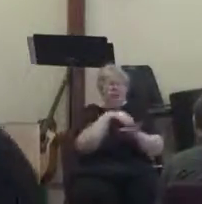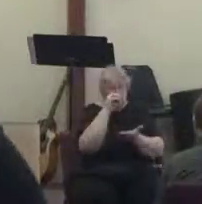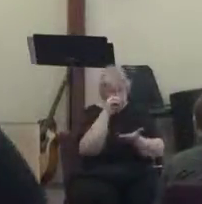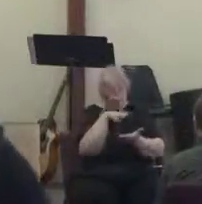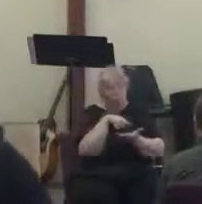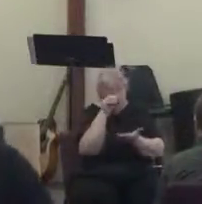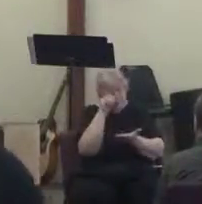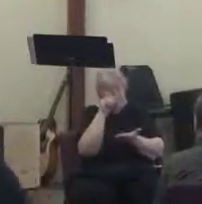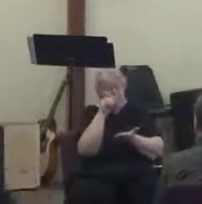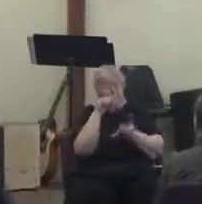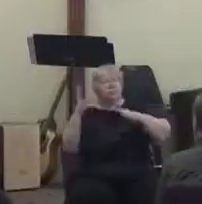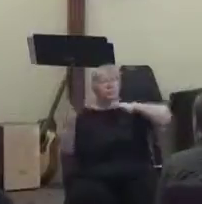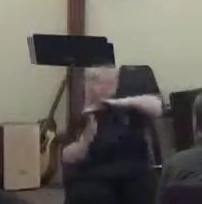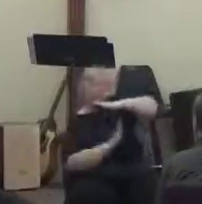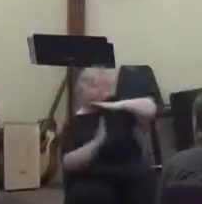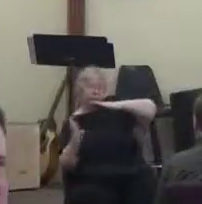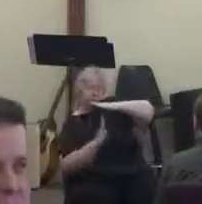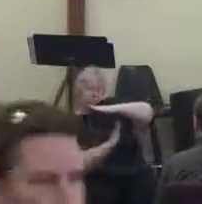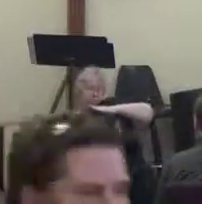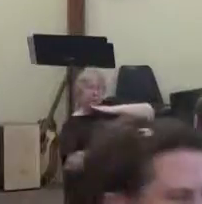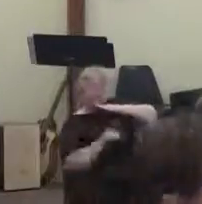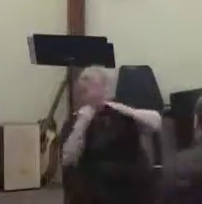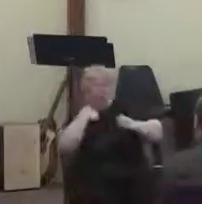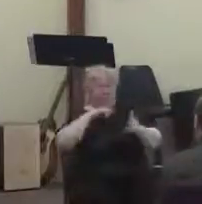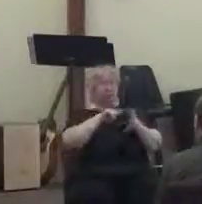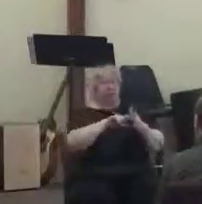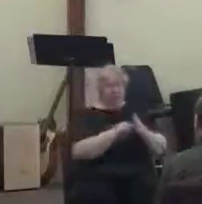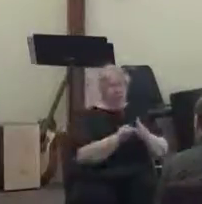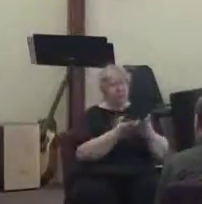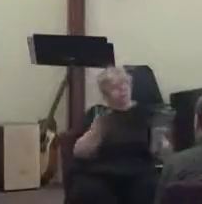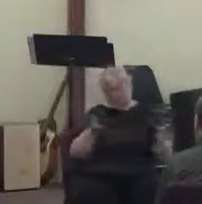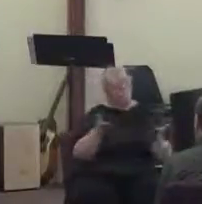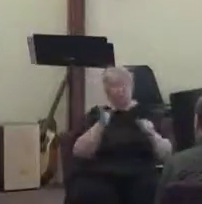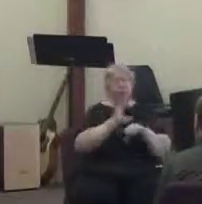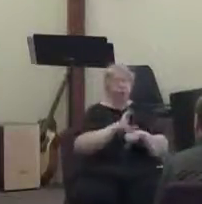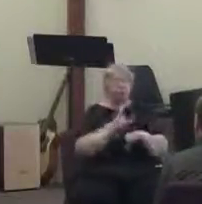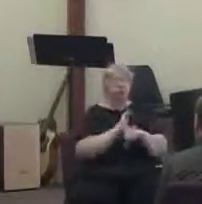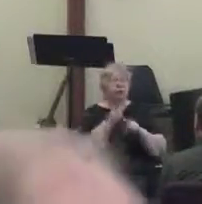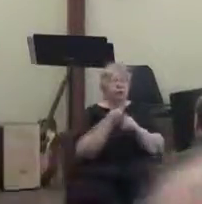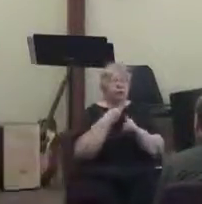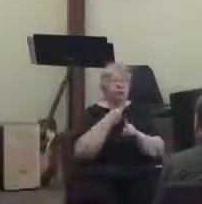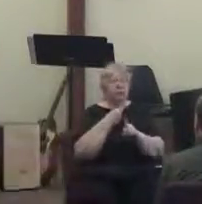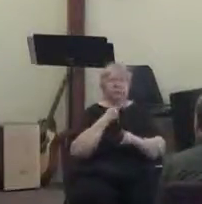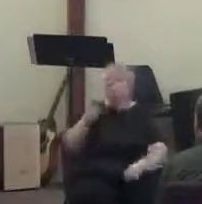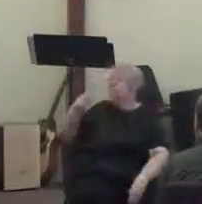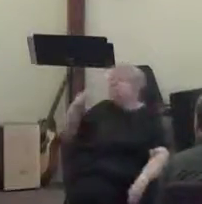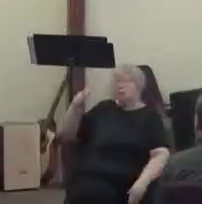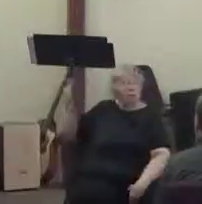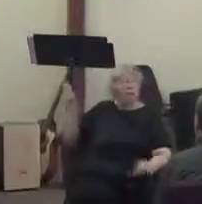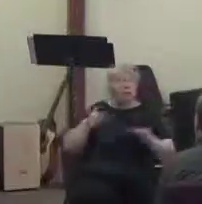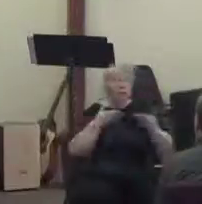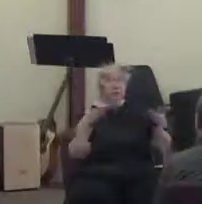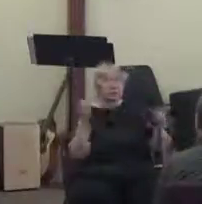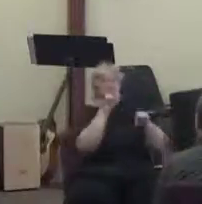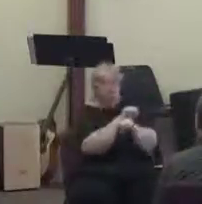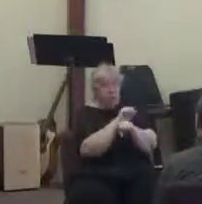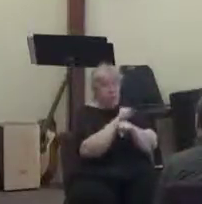it's the basis that we have planted Destiny Family Faith on. His stuff works if you do